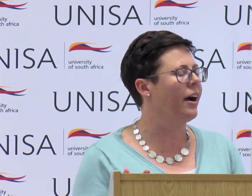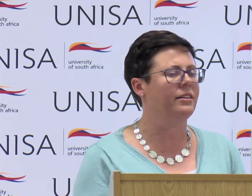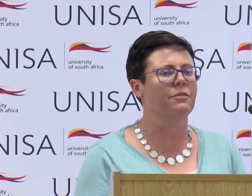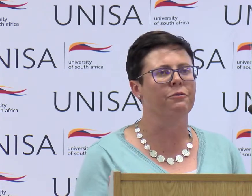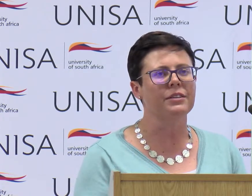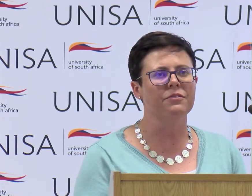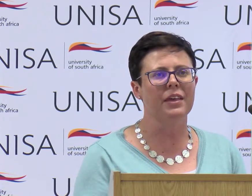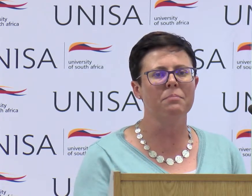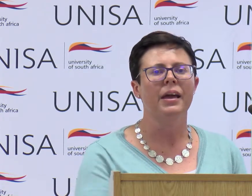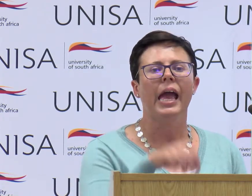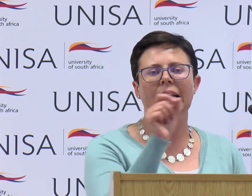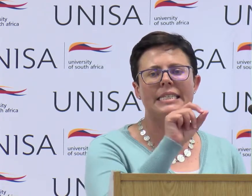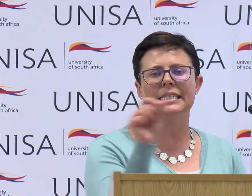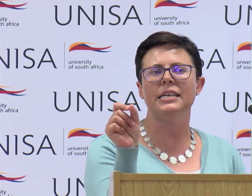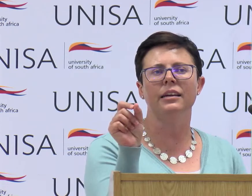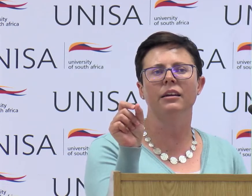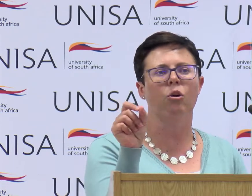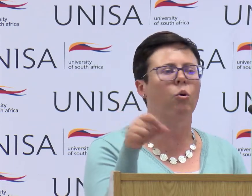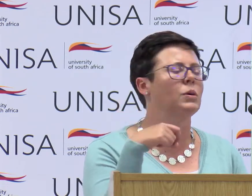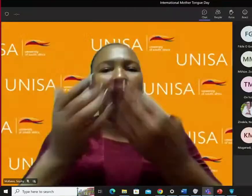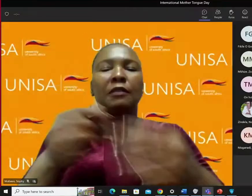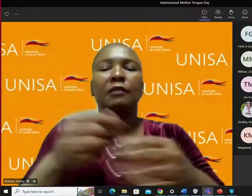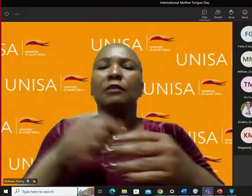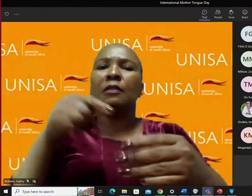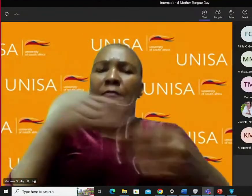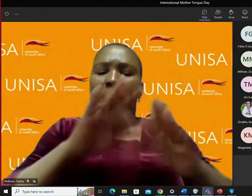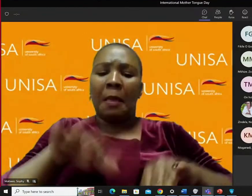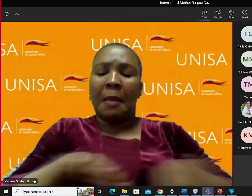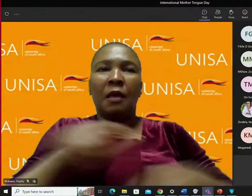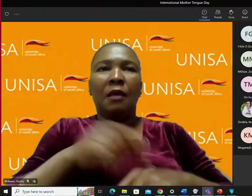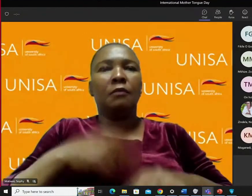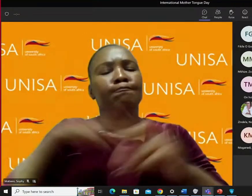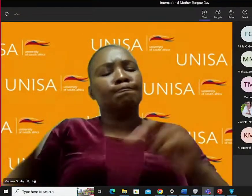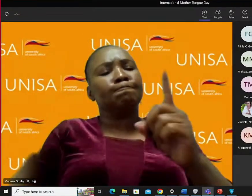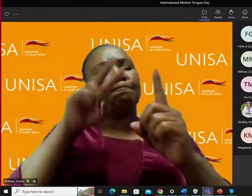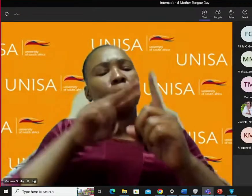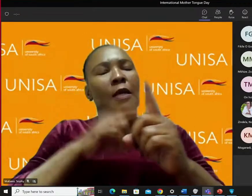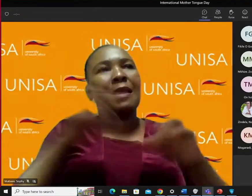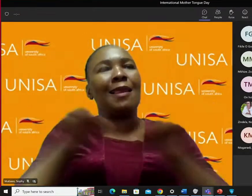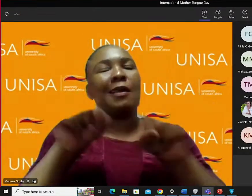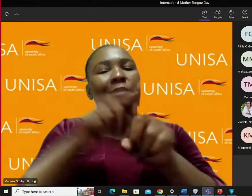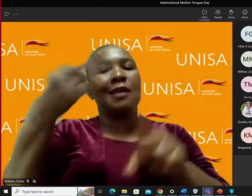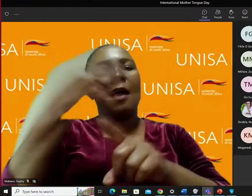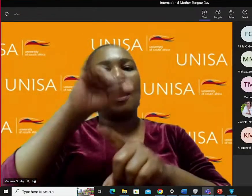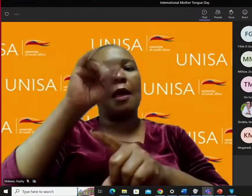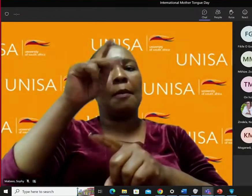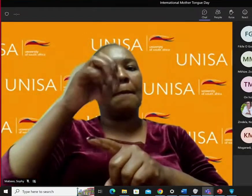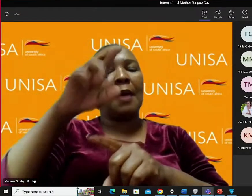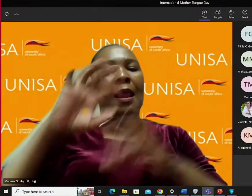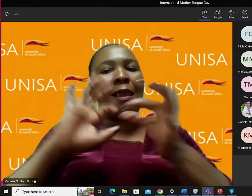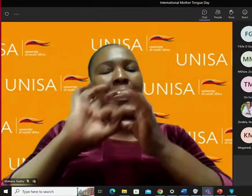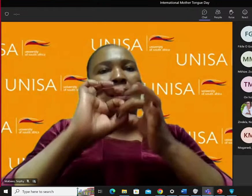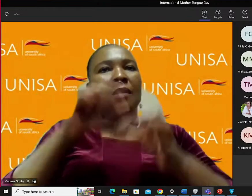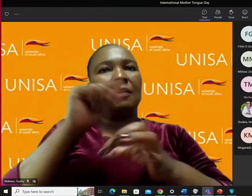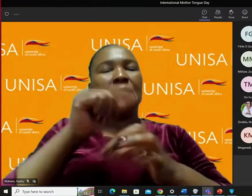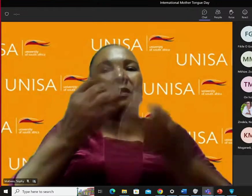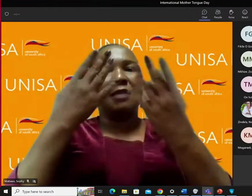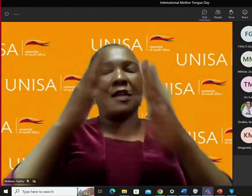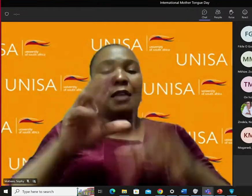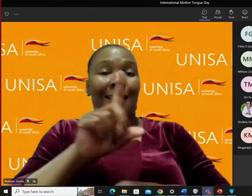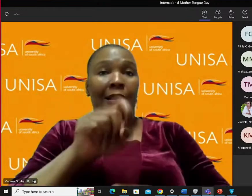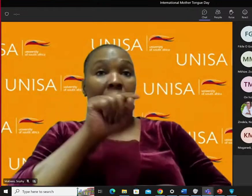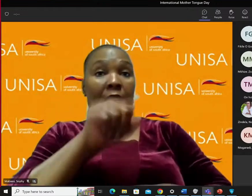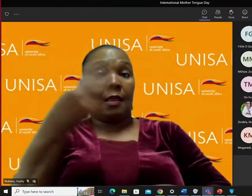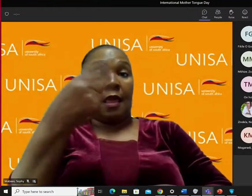study guide in front of them can see almost like a hyperlink in their study material, and that by clicking on that